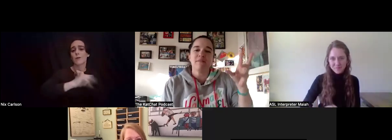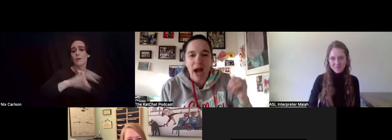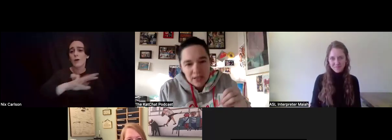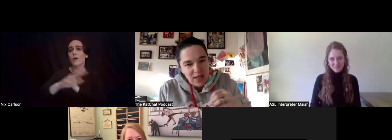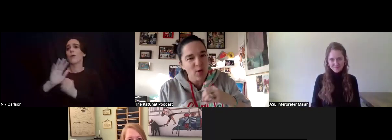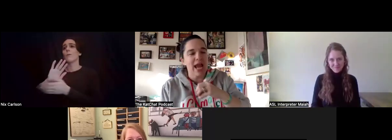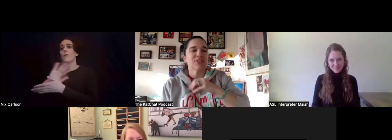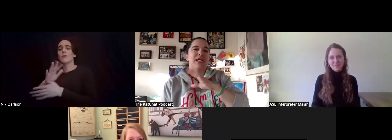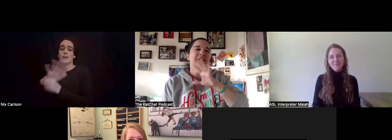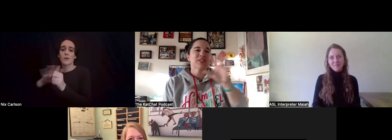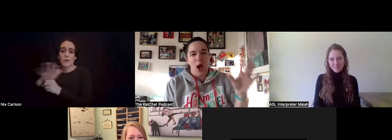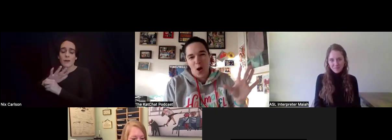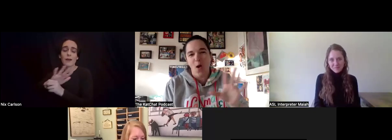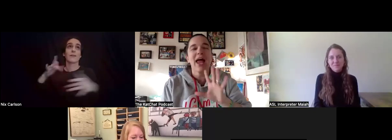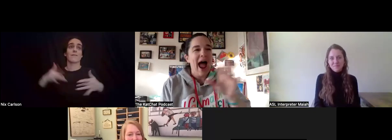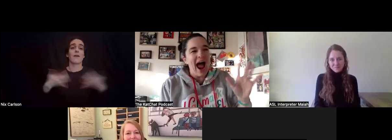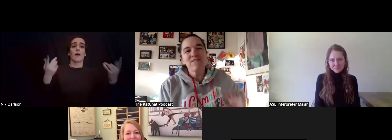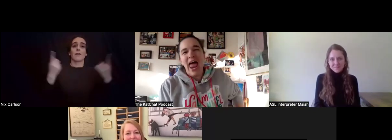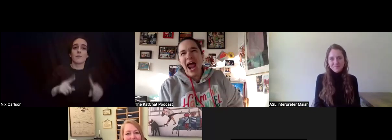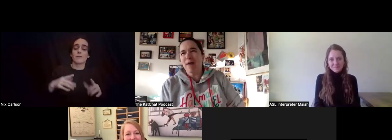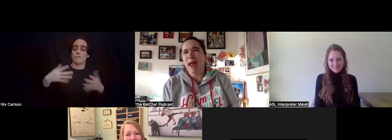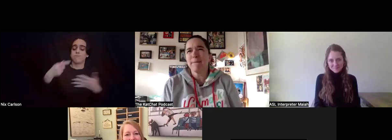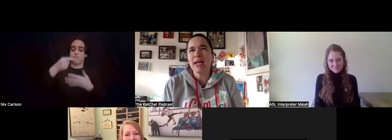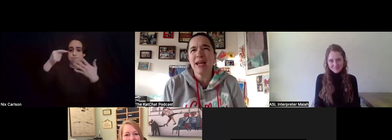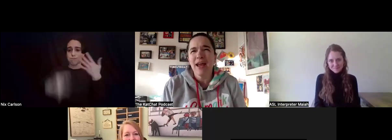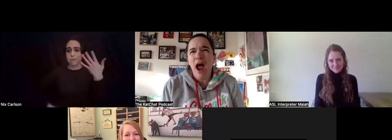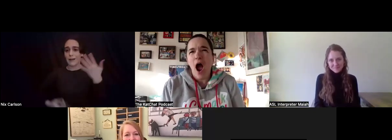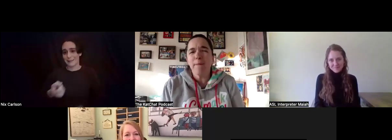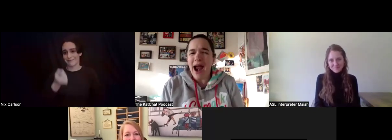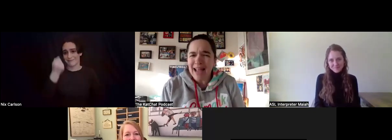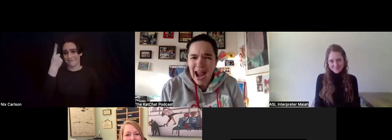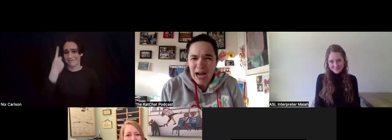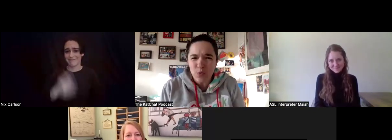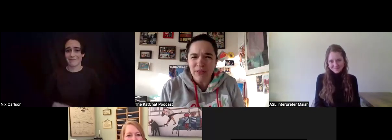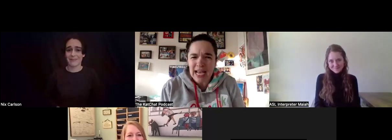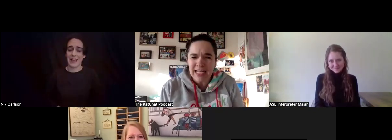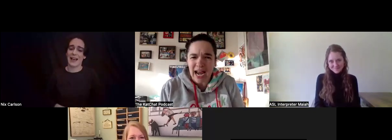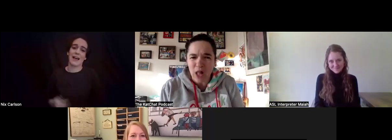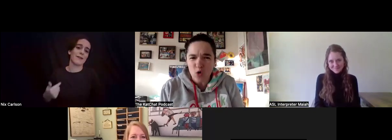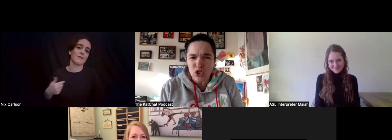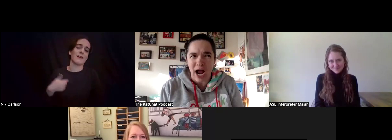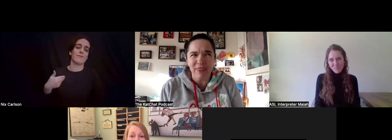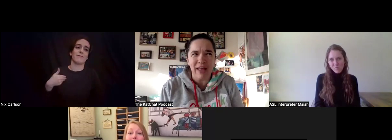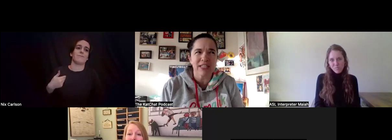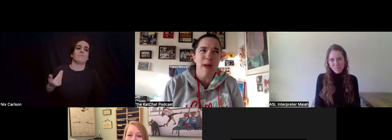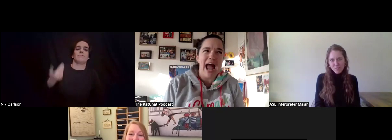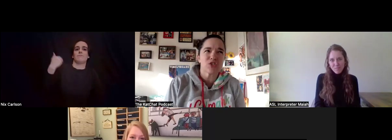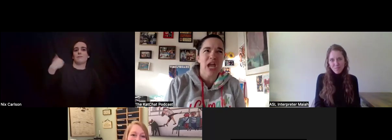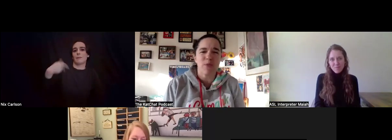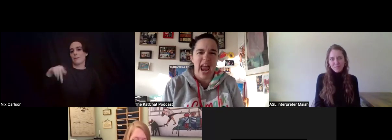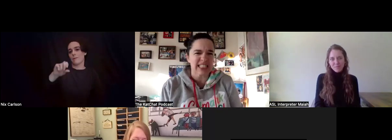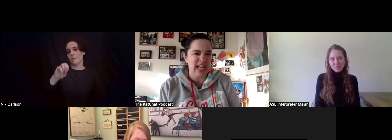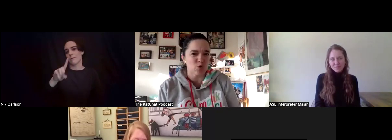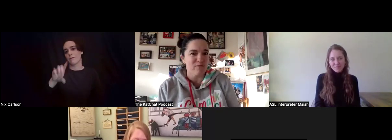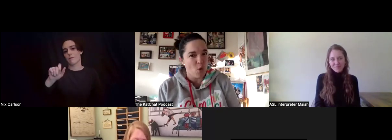or event locations. So I've had maybe a podcast with Nikki Delos. I think Oh, last